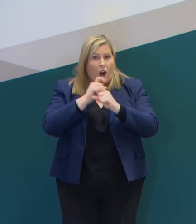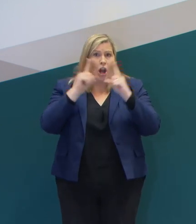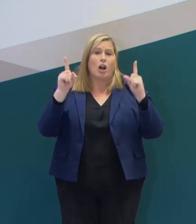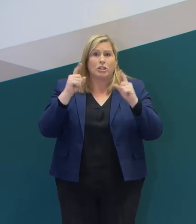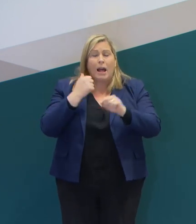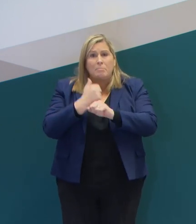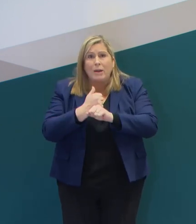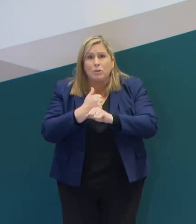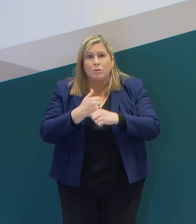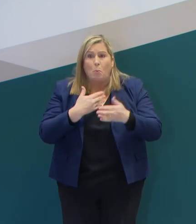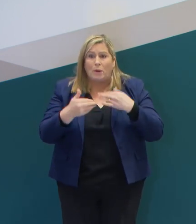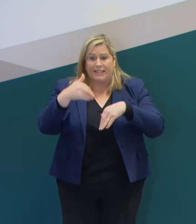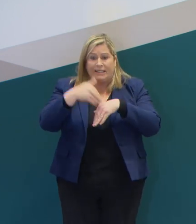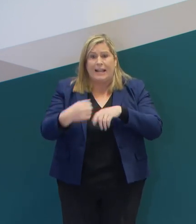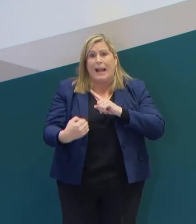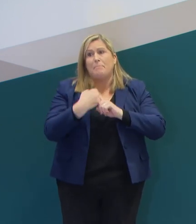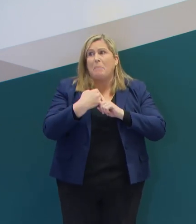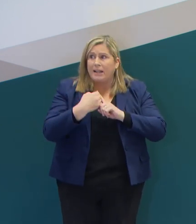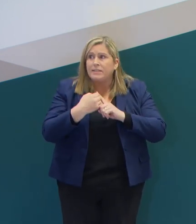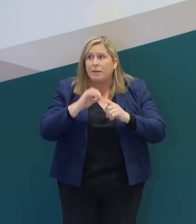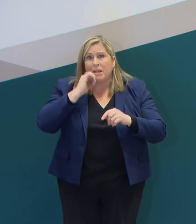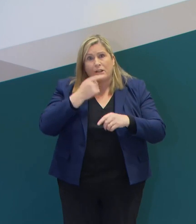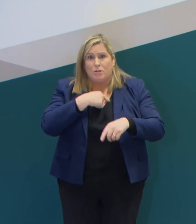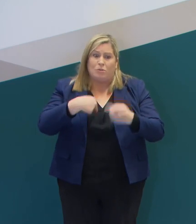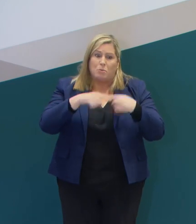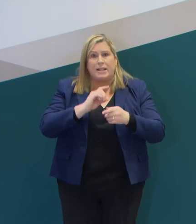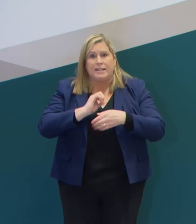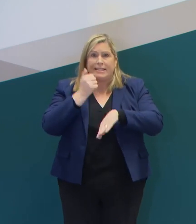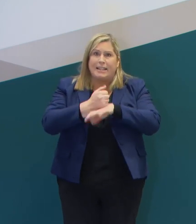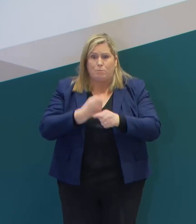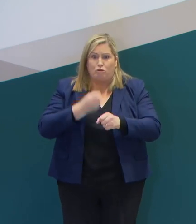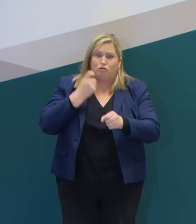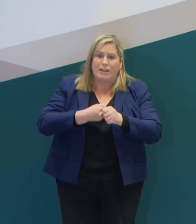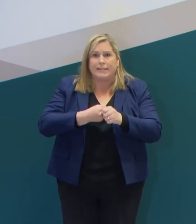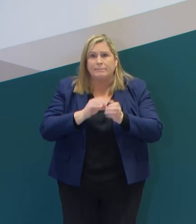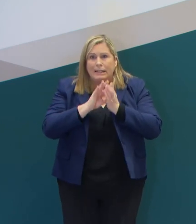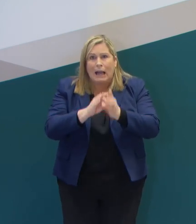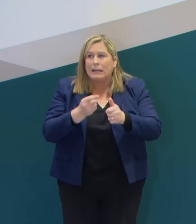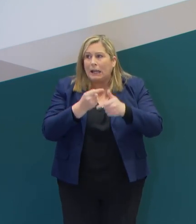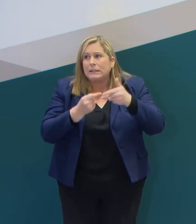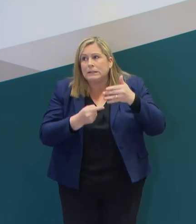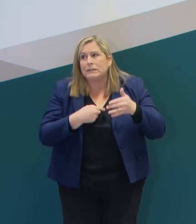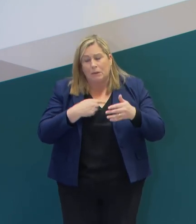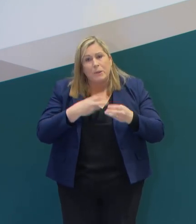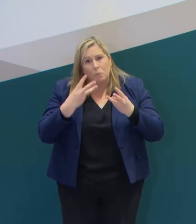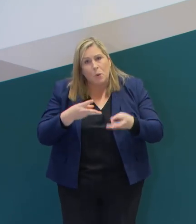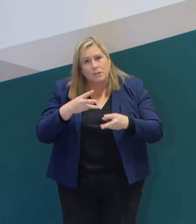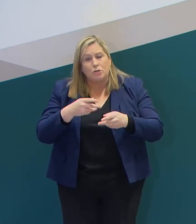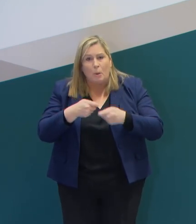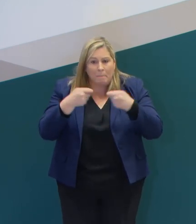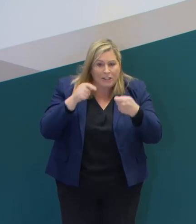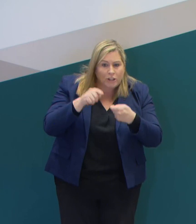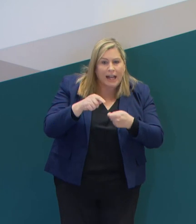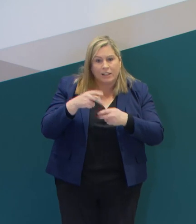the unintended consequences of some of the measures that are in place, and to try to work to model that, to measure it, and to research it in a way